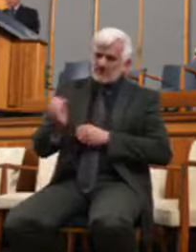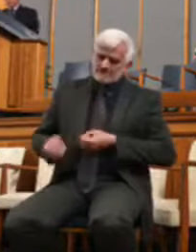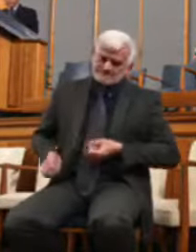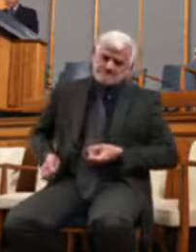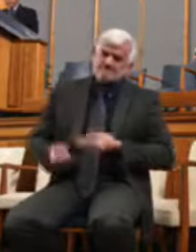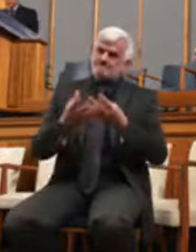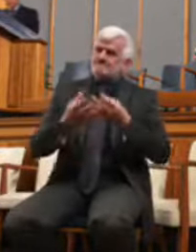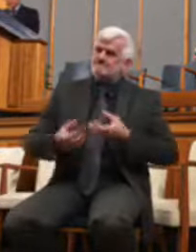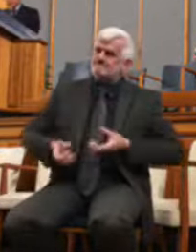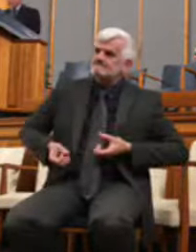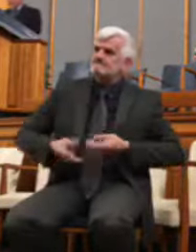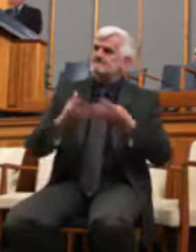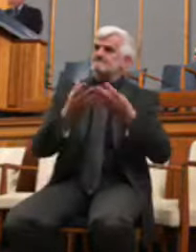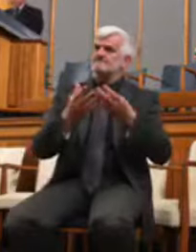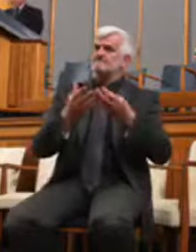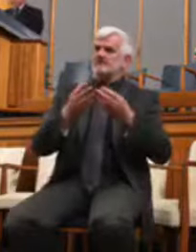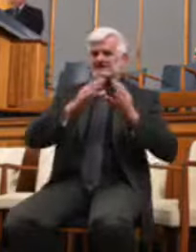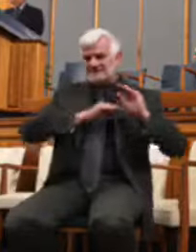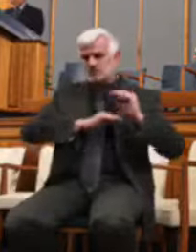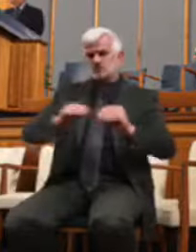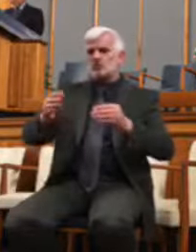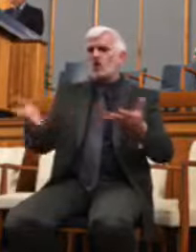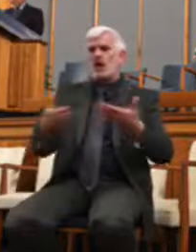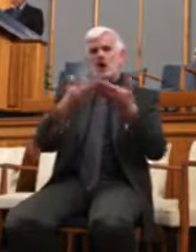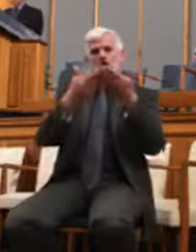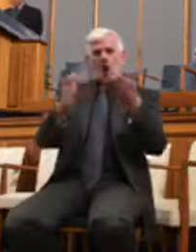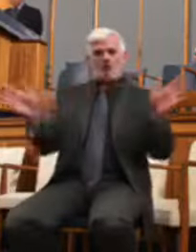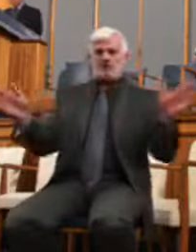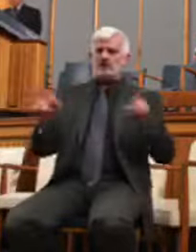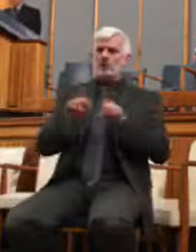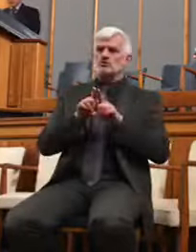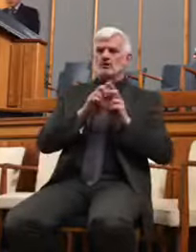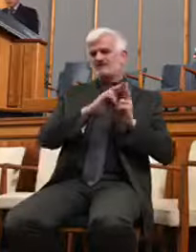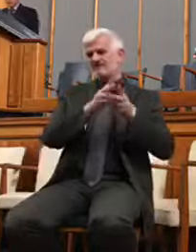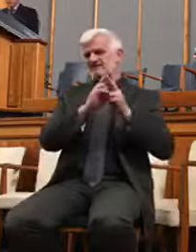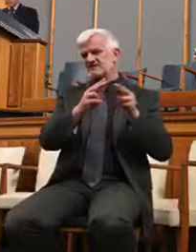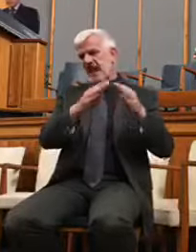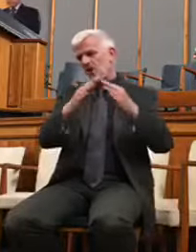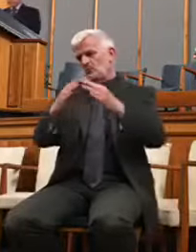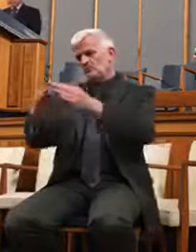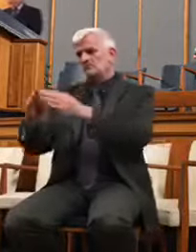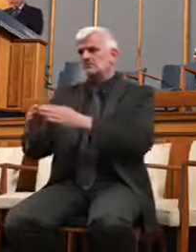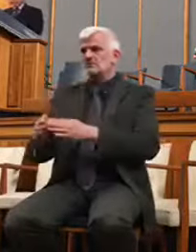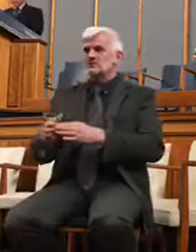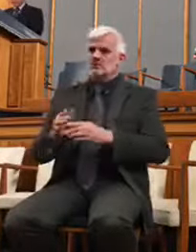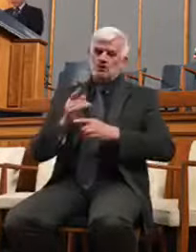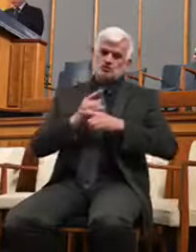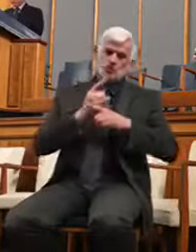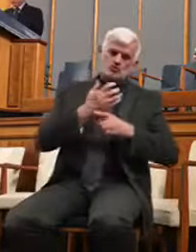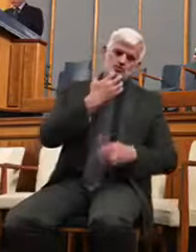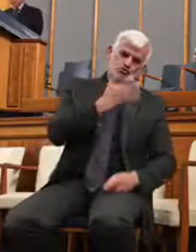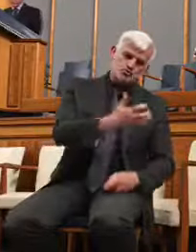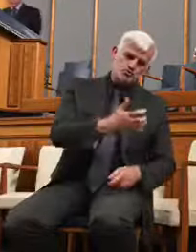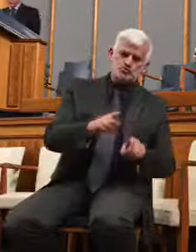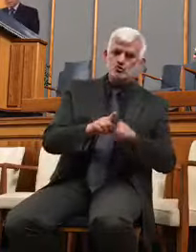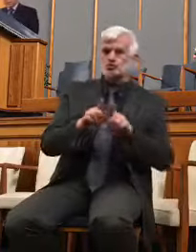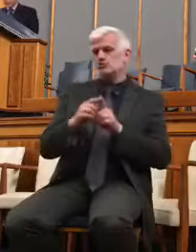and have taught you publicly and from house to house, testifying both to the Jews and also to the